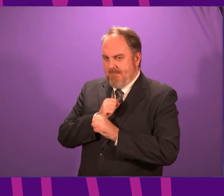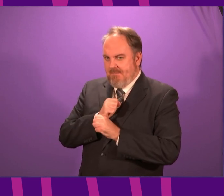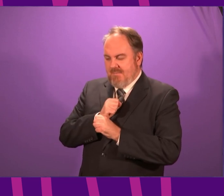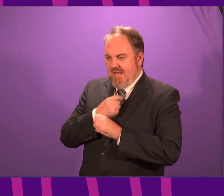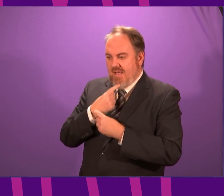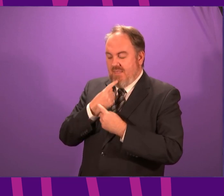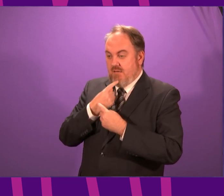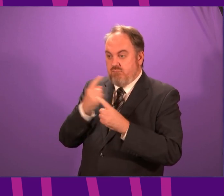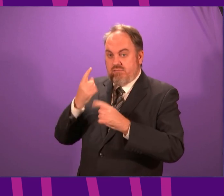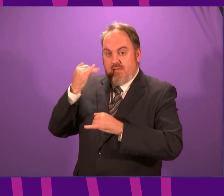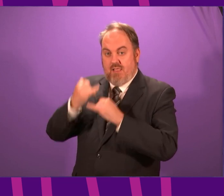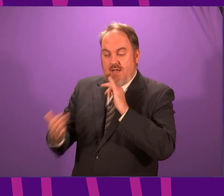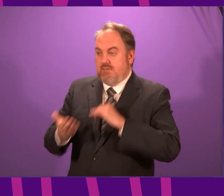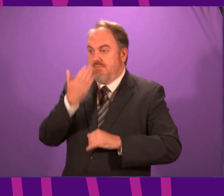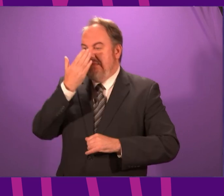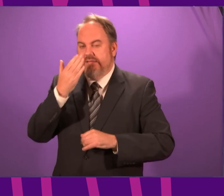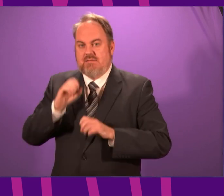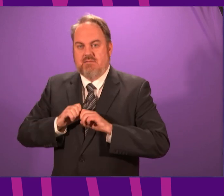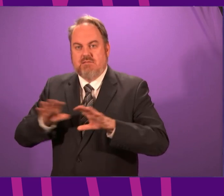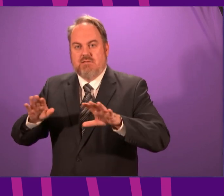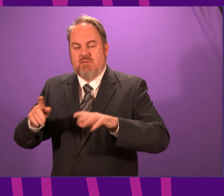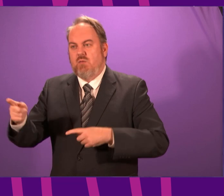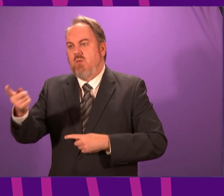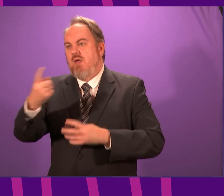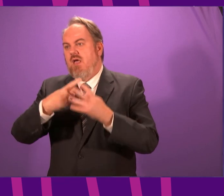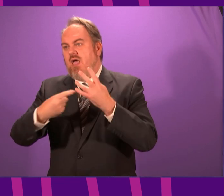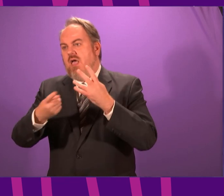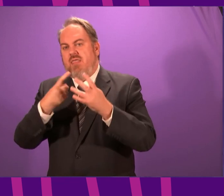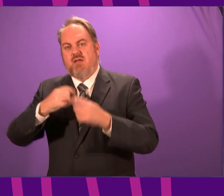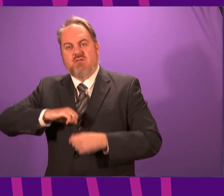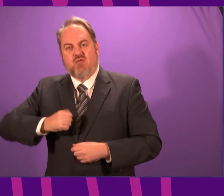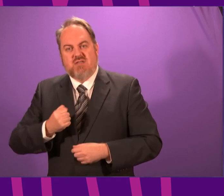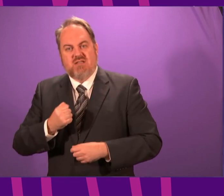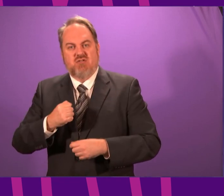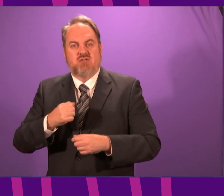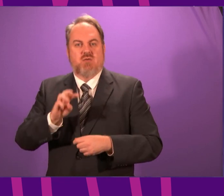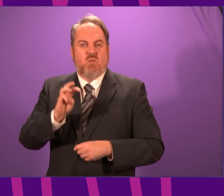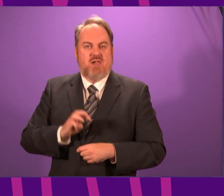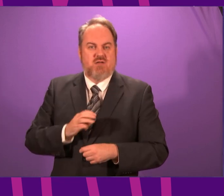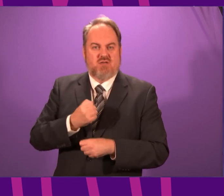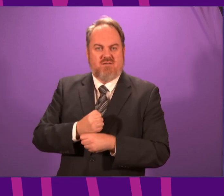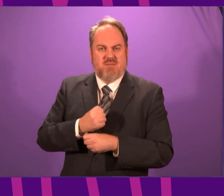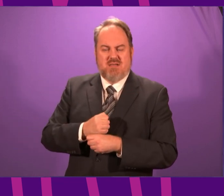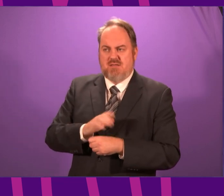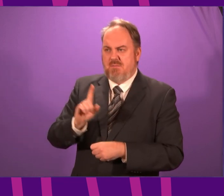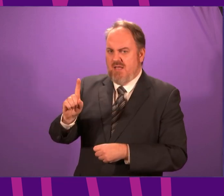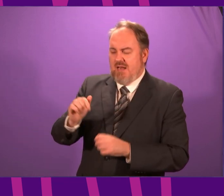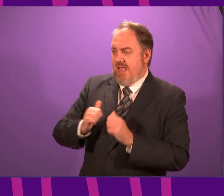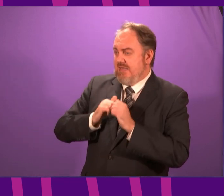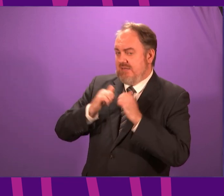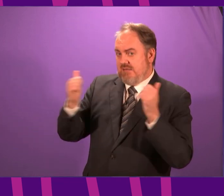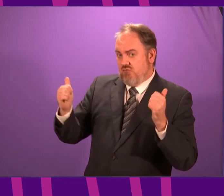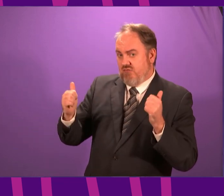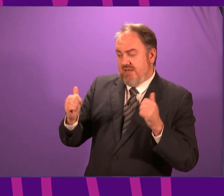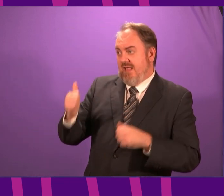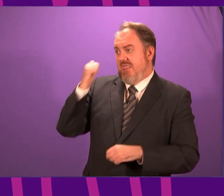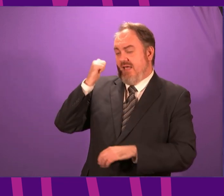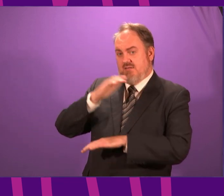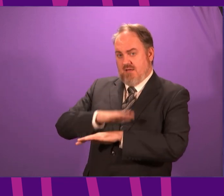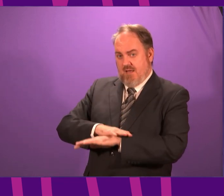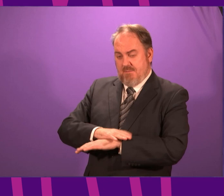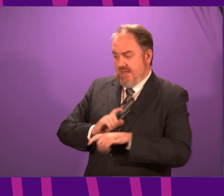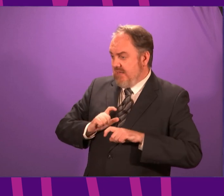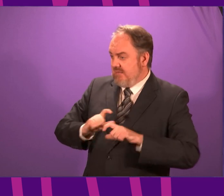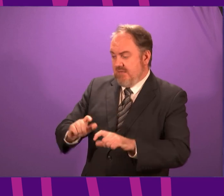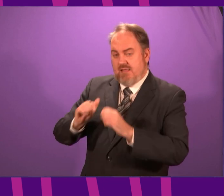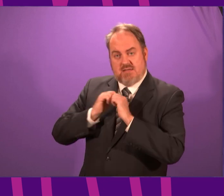late in the day revealing their thinking to other governments. Now, I disagreed then with Mr Drakeford, and I still do so